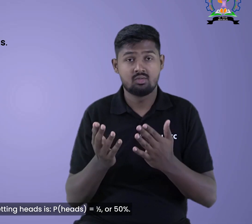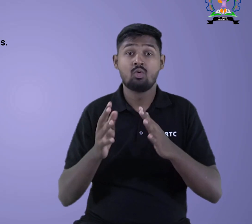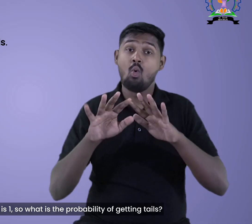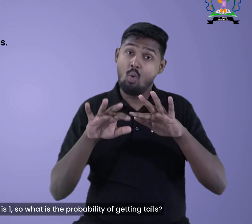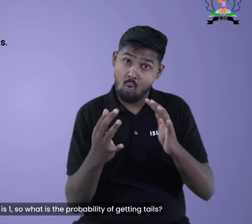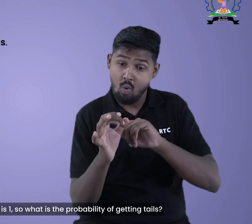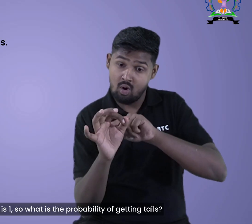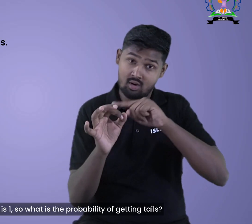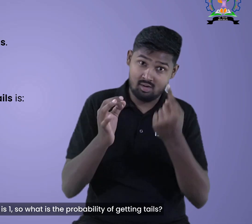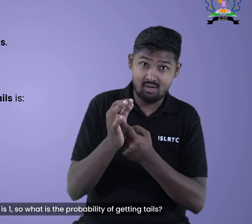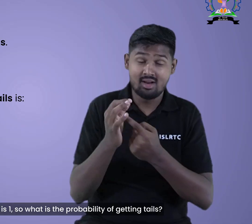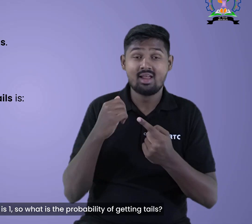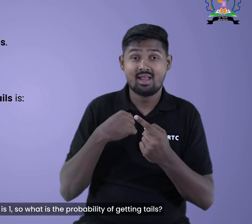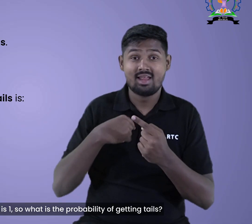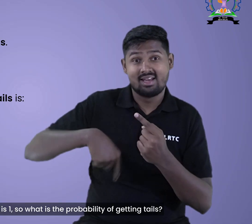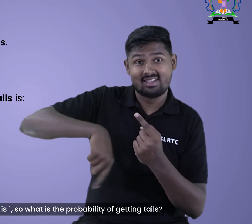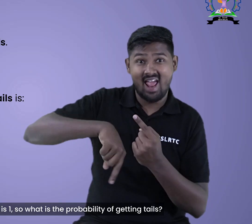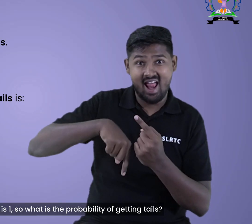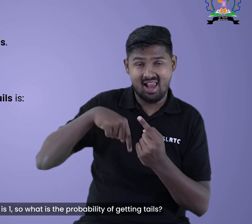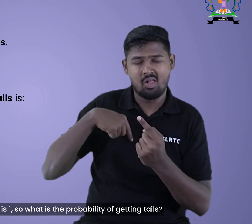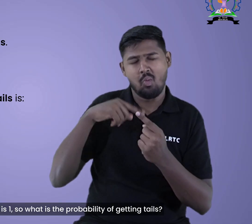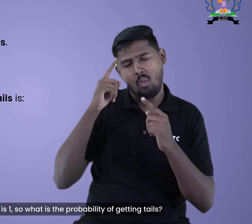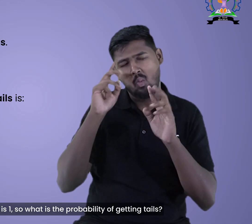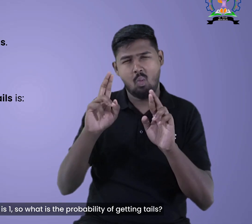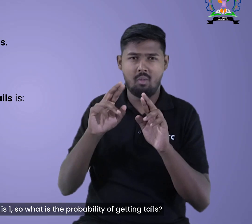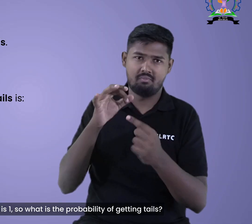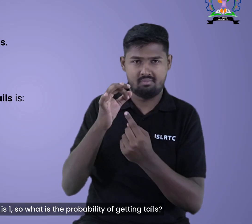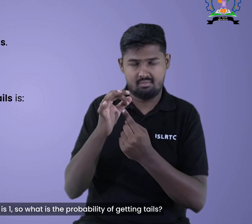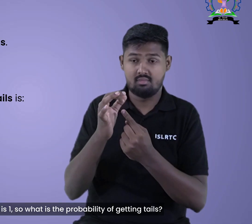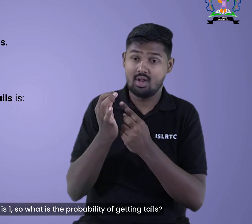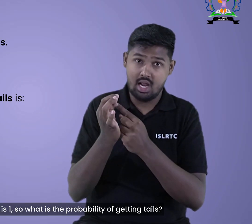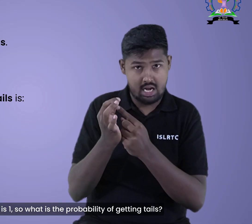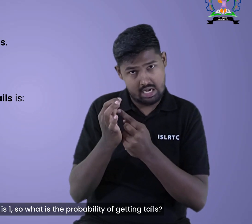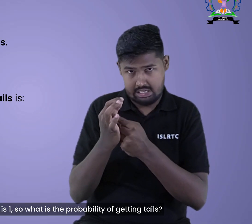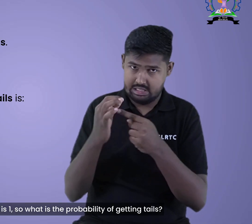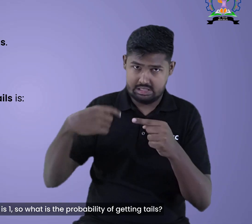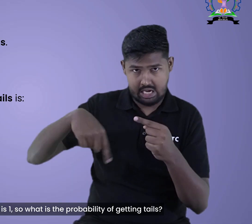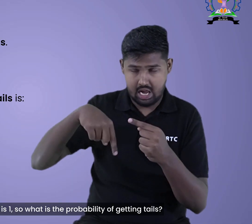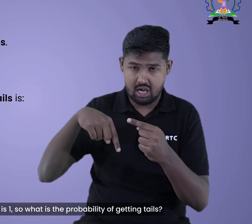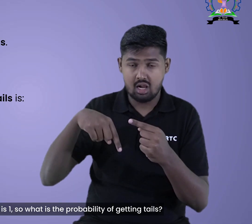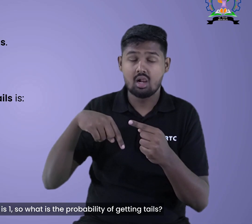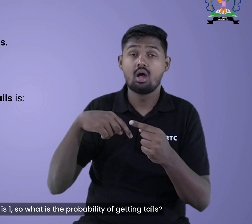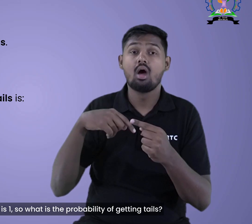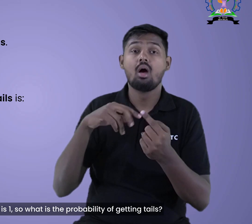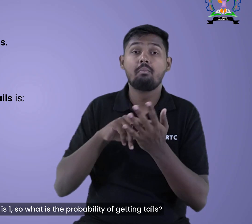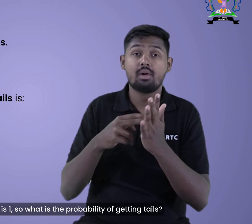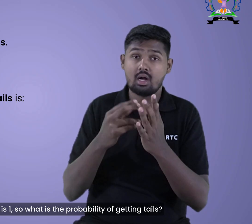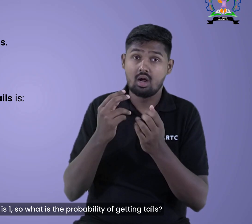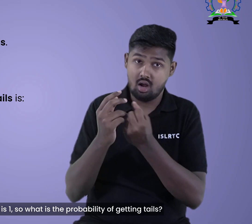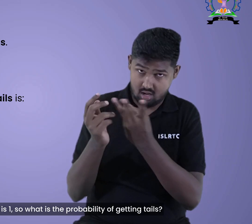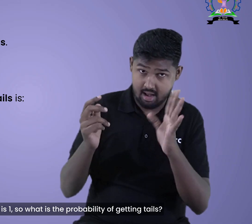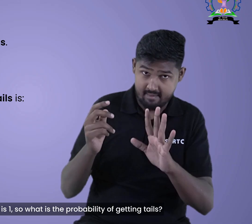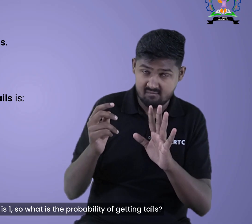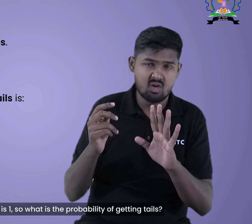The number of tails on a coin is 1, so what is the probability of getting tails?